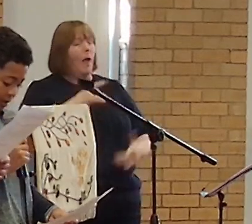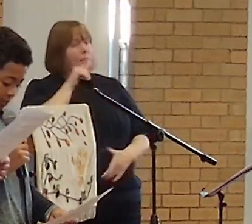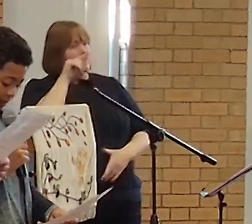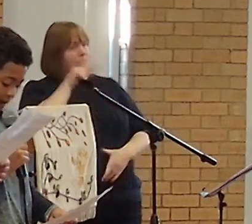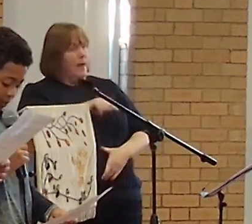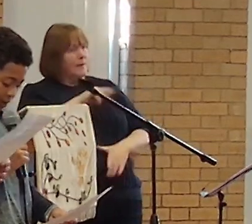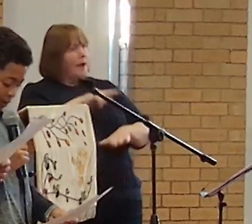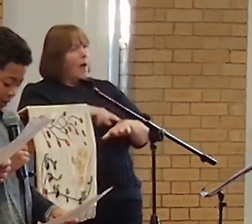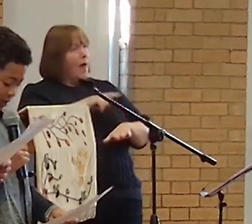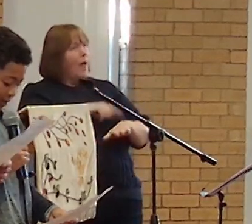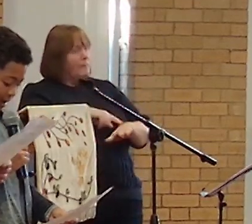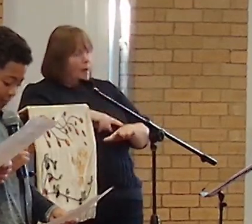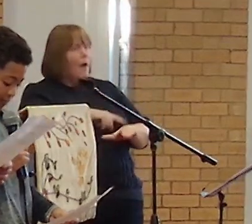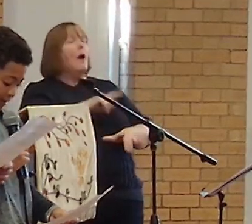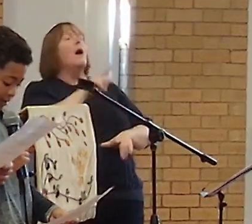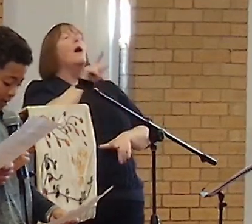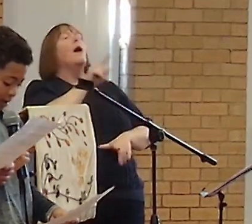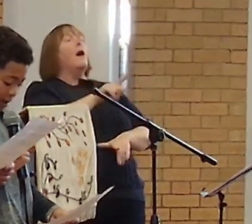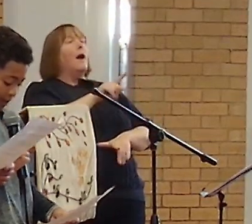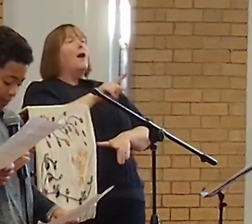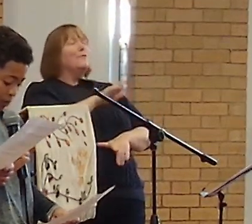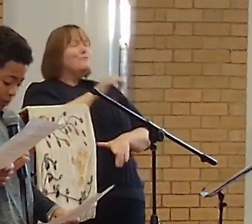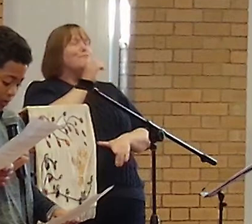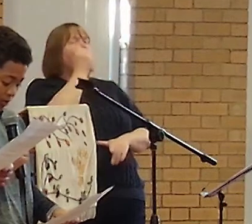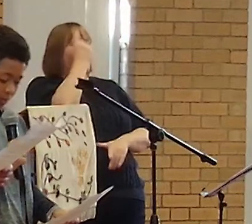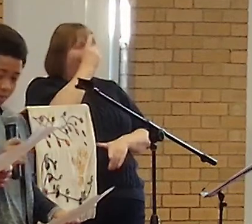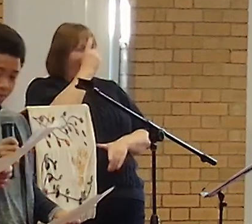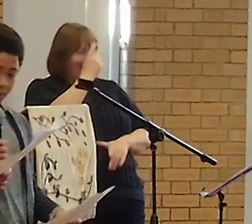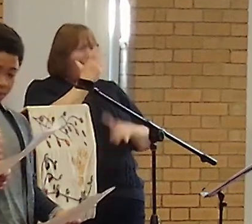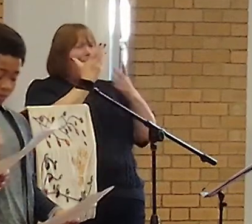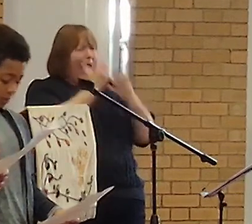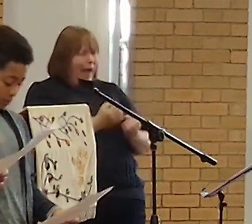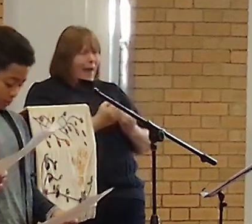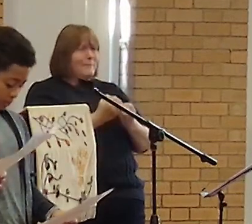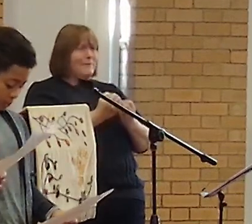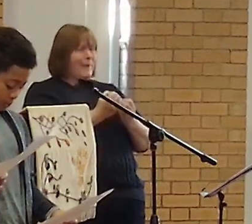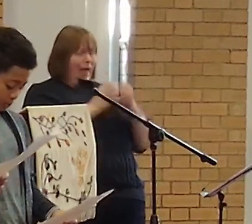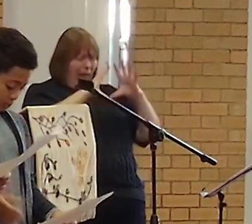yourself proud owners of everything that can't be bought.